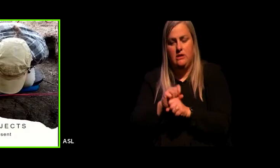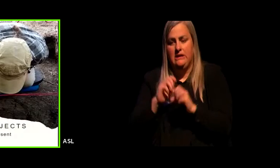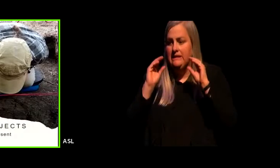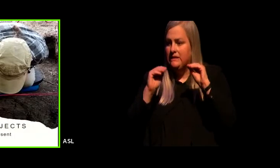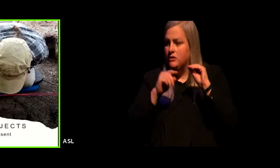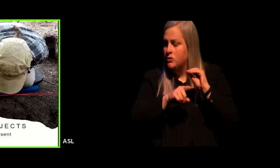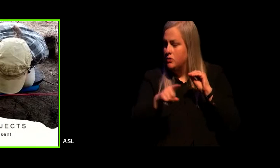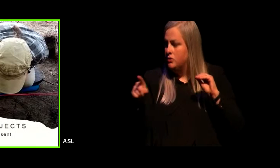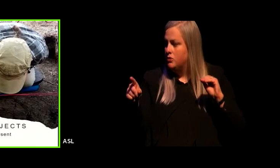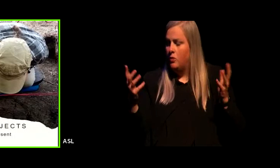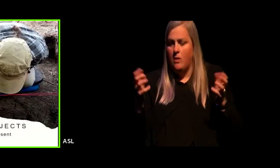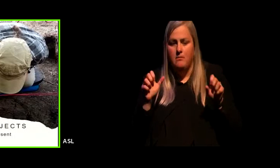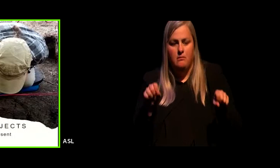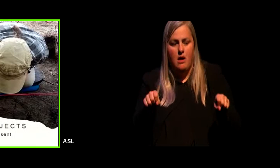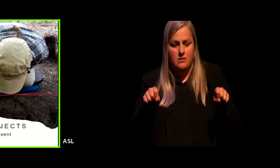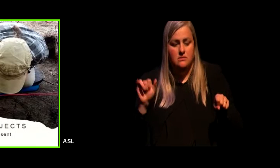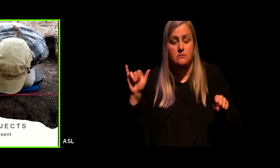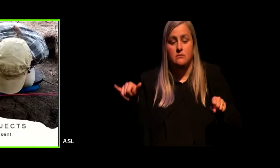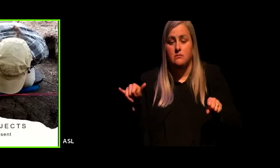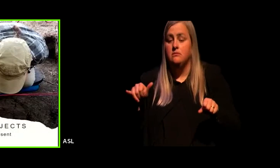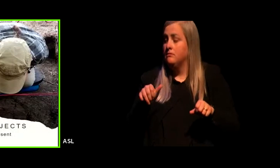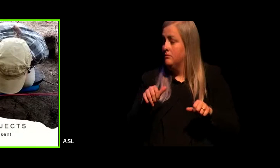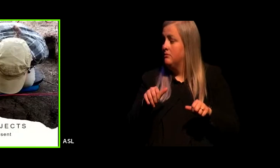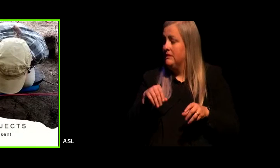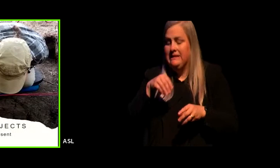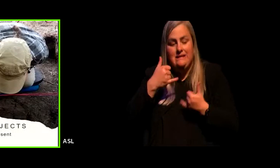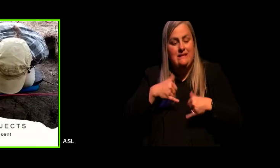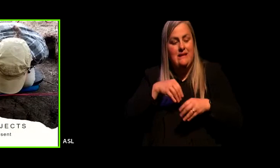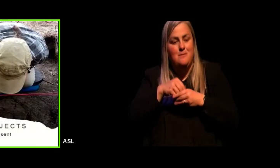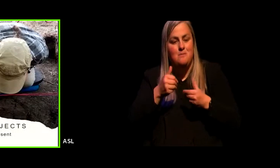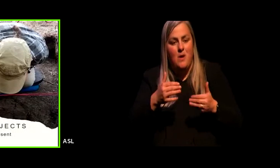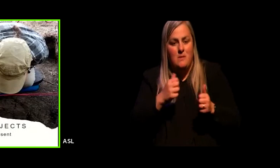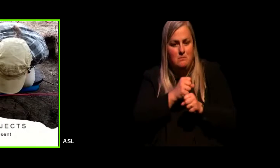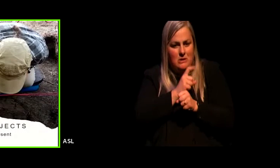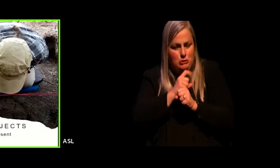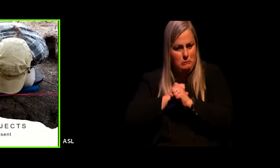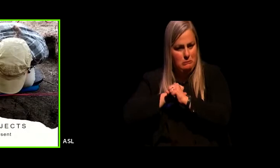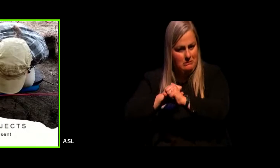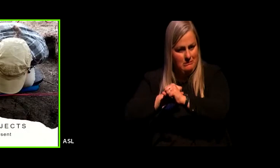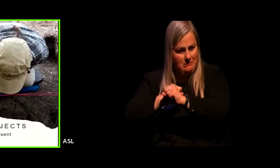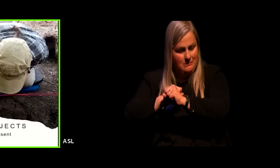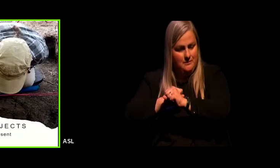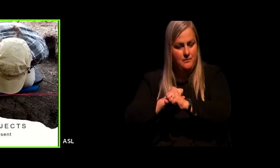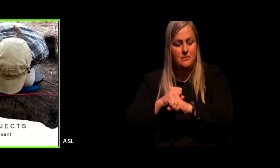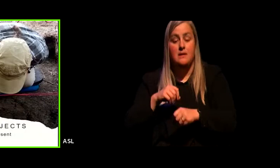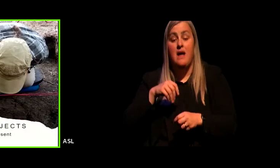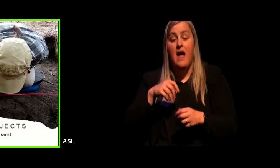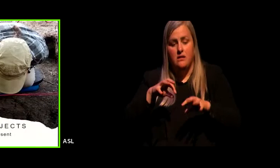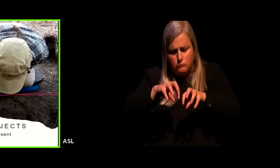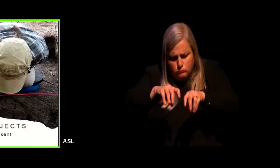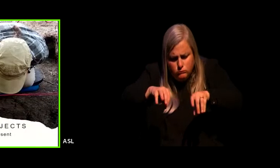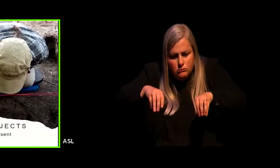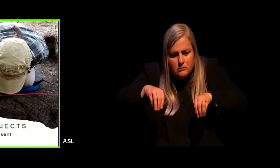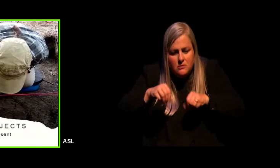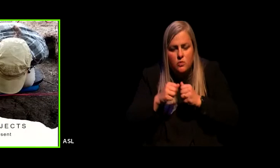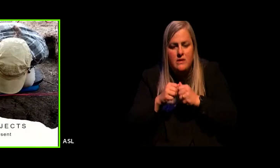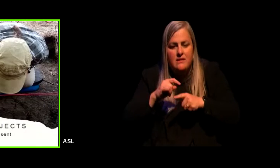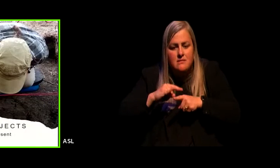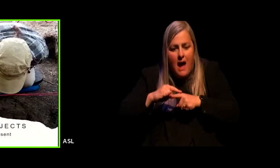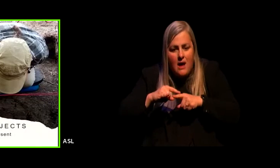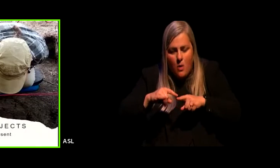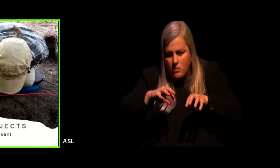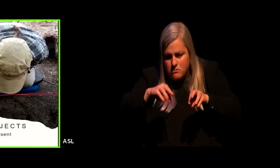possible. And it sits with medicines, so it's still in its box to make sure it's protected in that way, but it has tobacco and it has sage. And